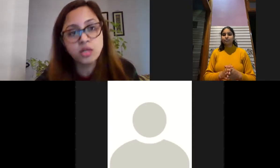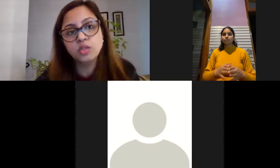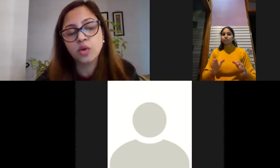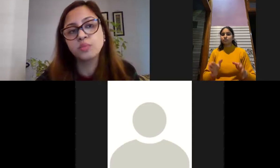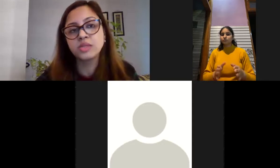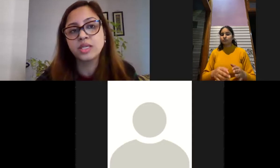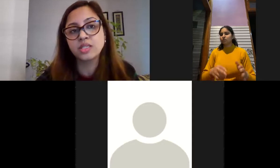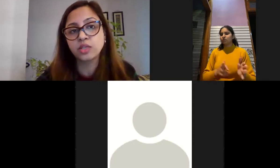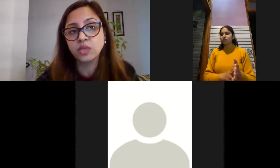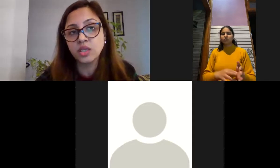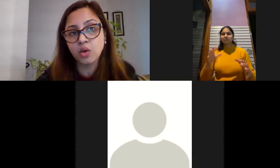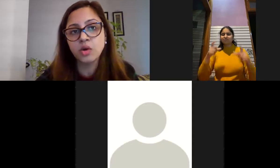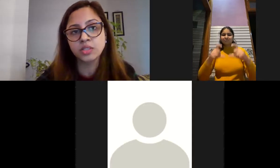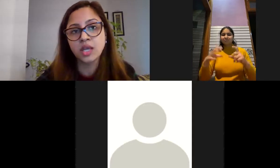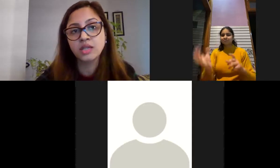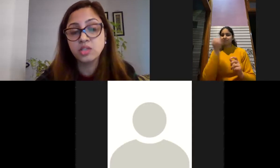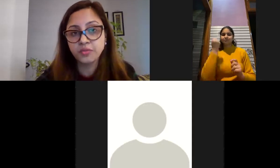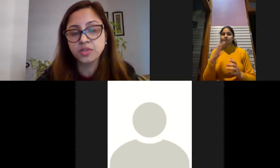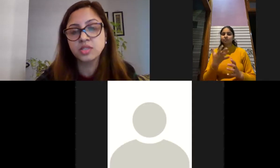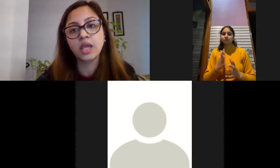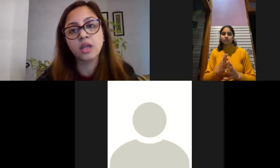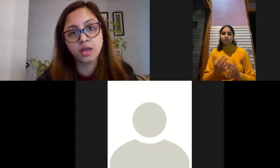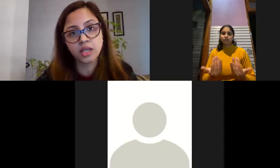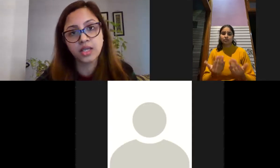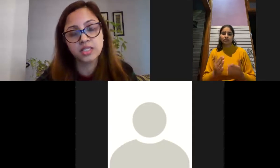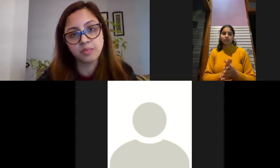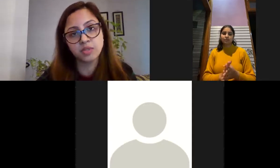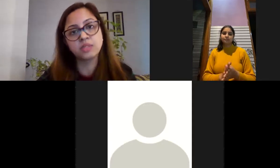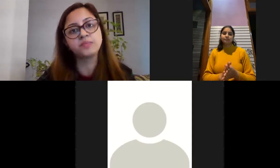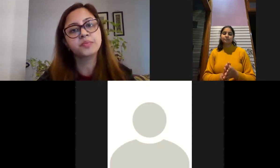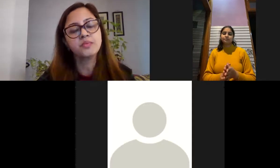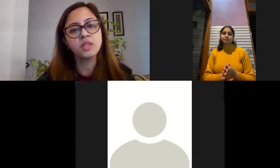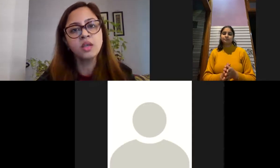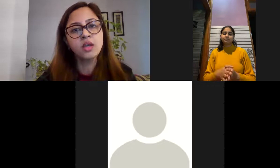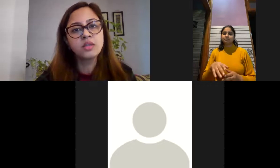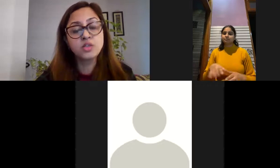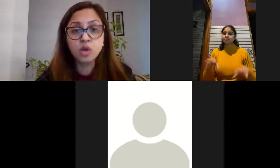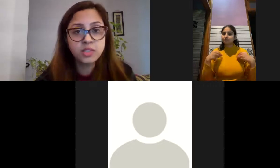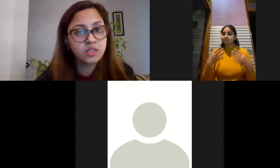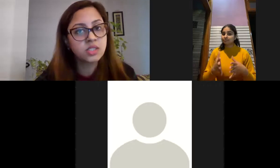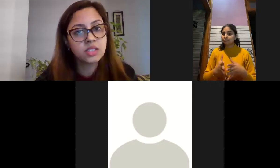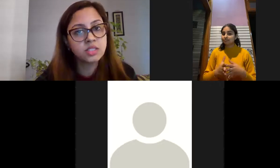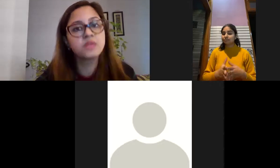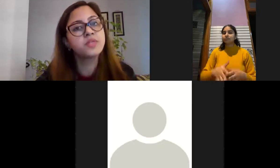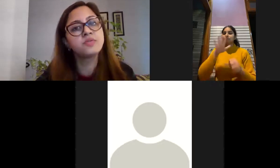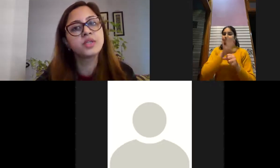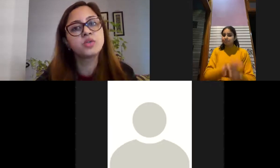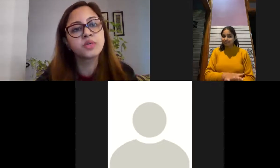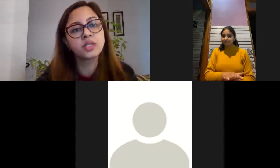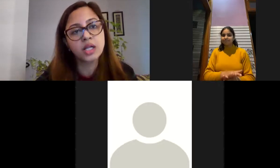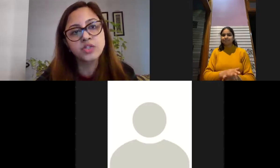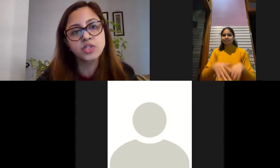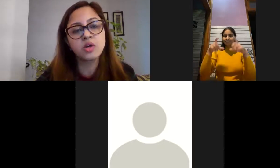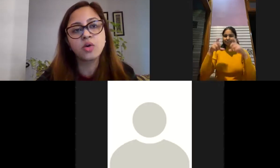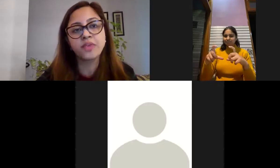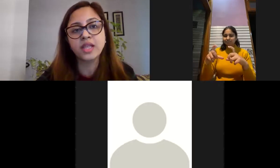which is not curable, is sexually odd, different, and unacceptable. The dominant conservative